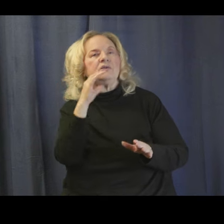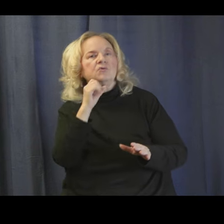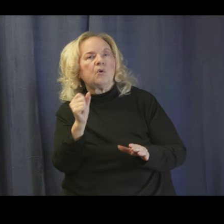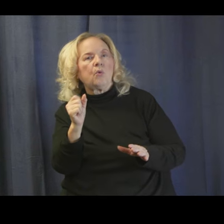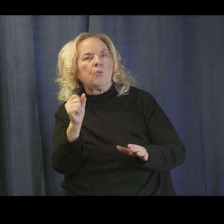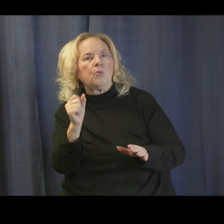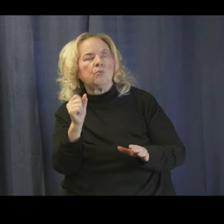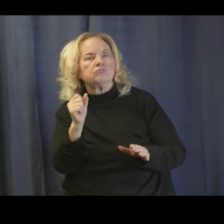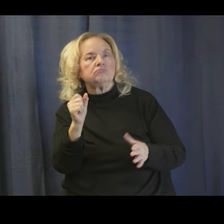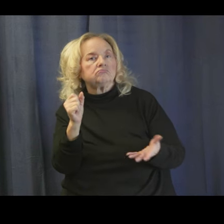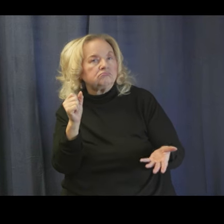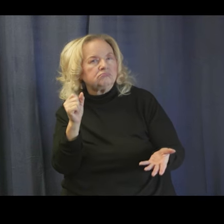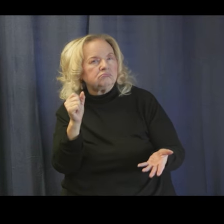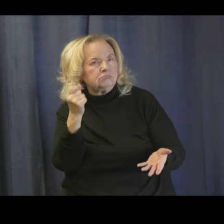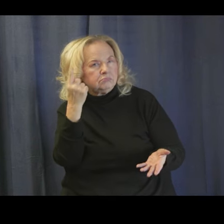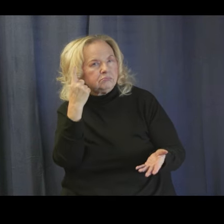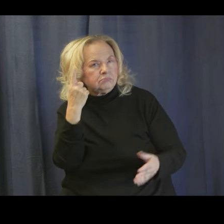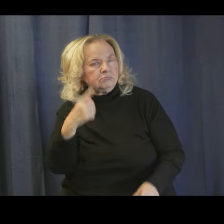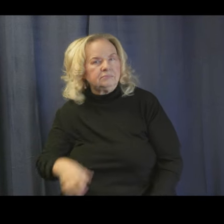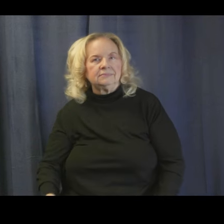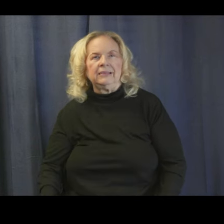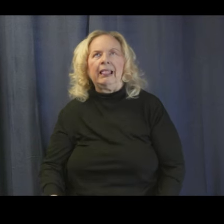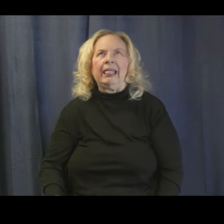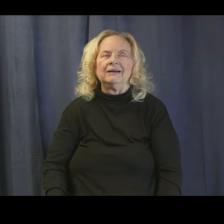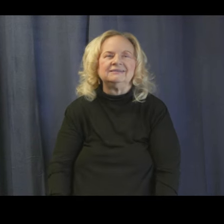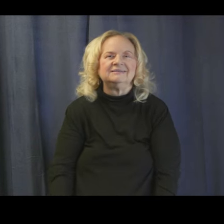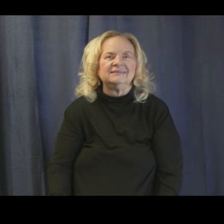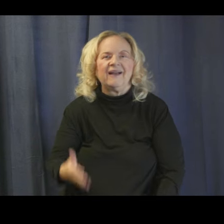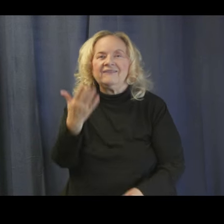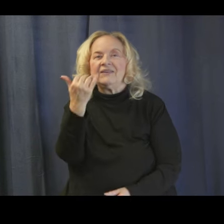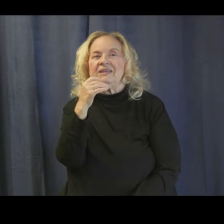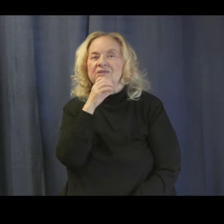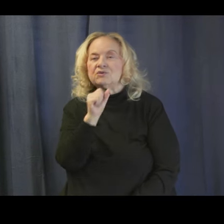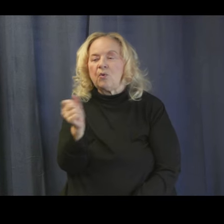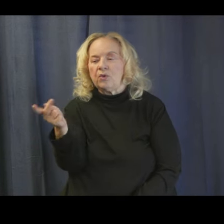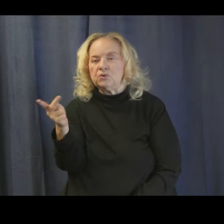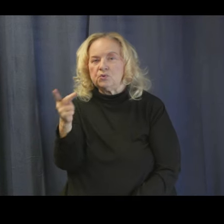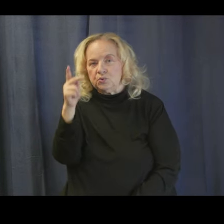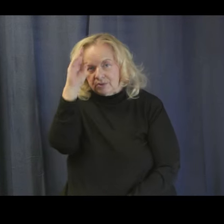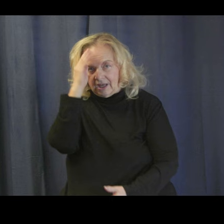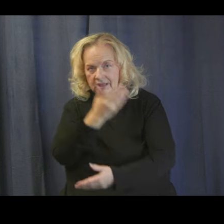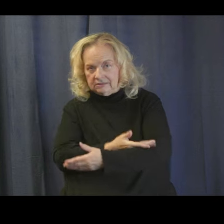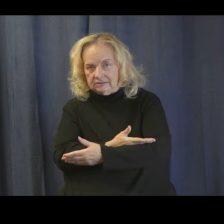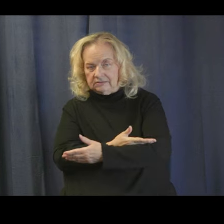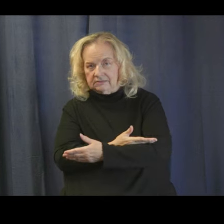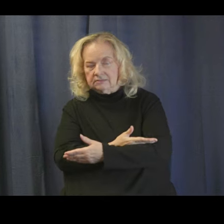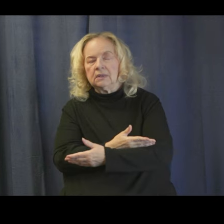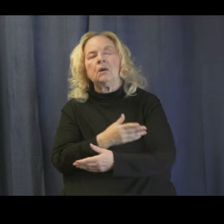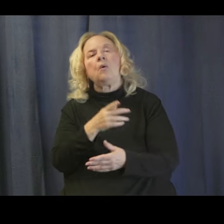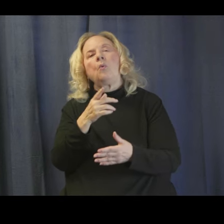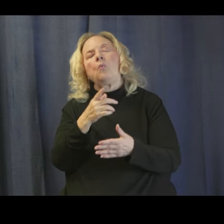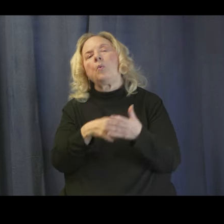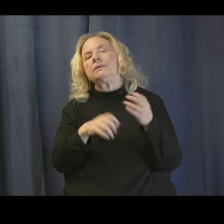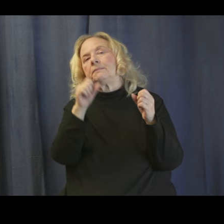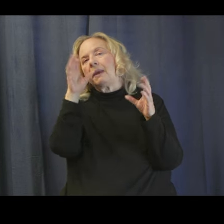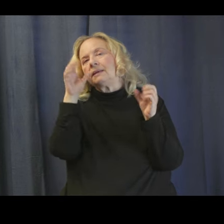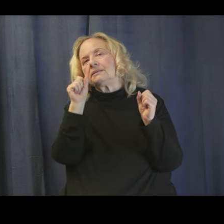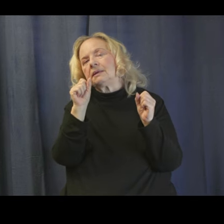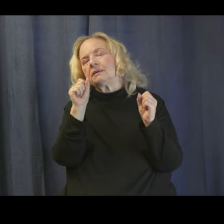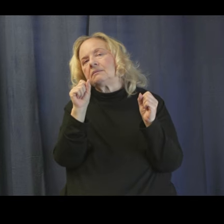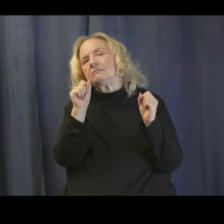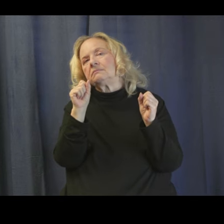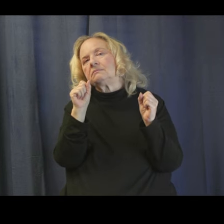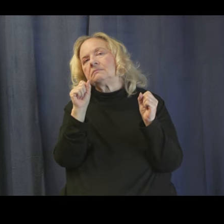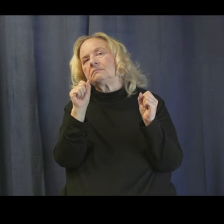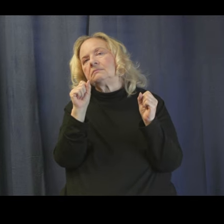old. You following me? 15 years old. But you know what is amazing?